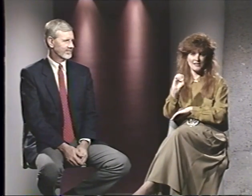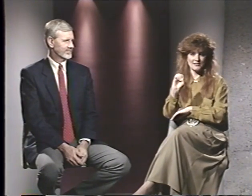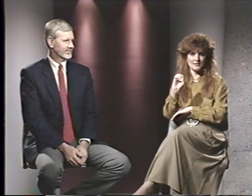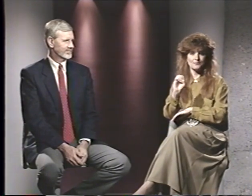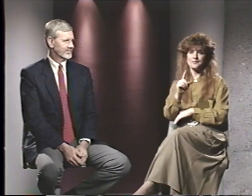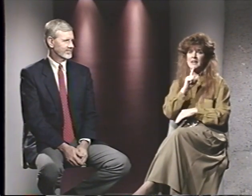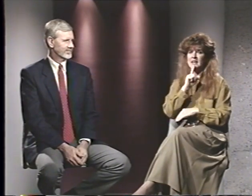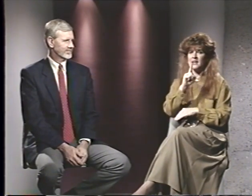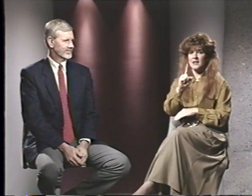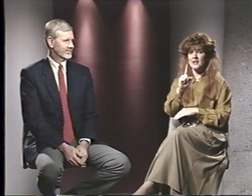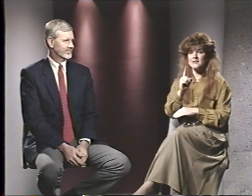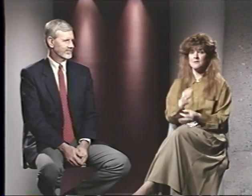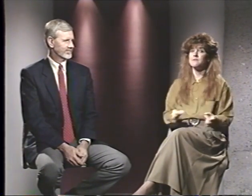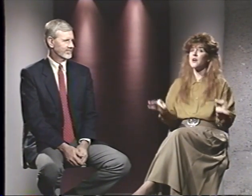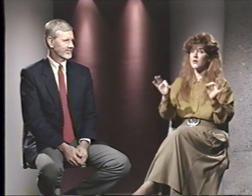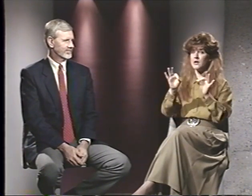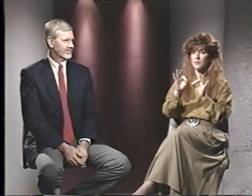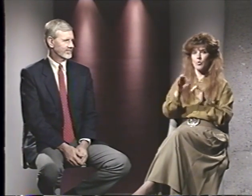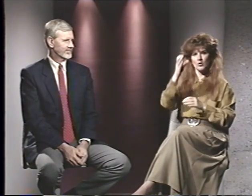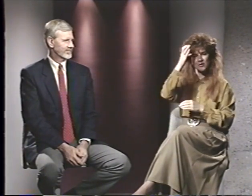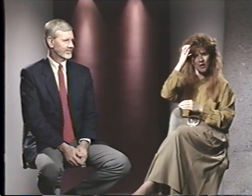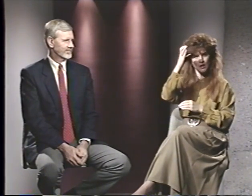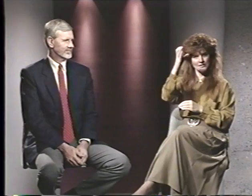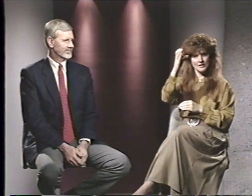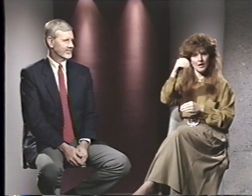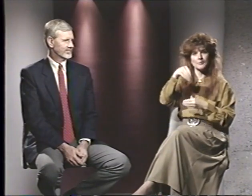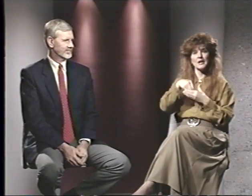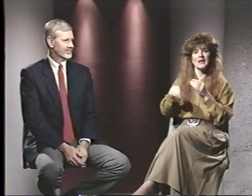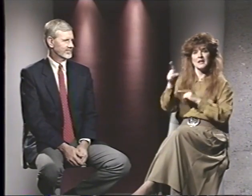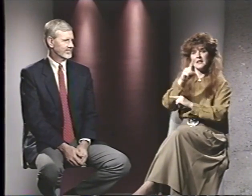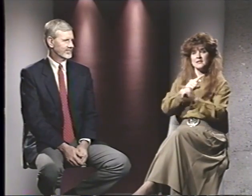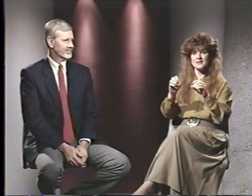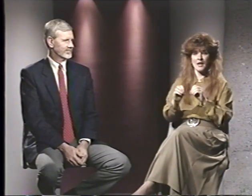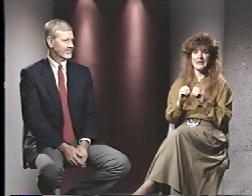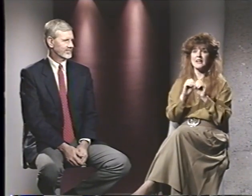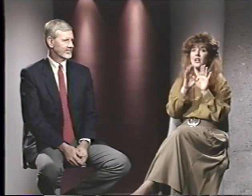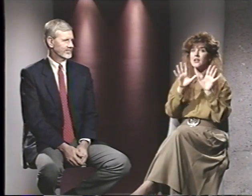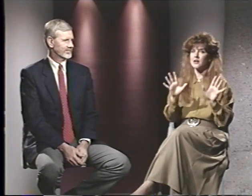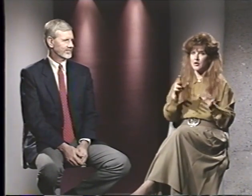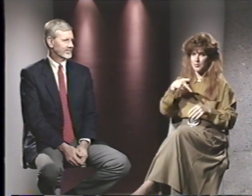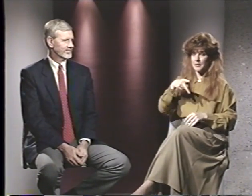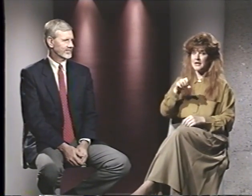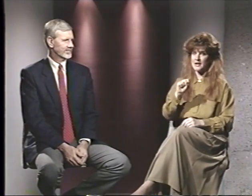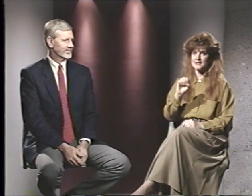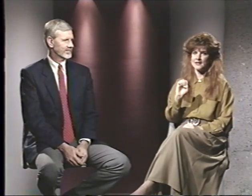Case: it is a very important concept in signing clear PSE.